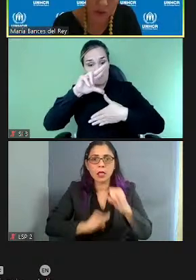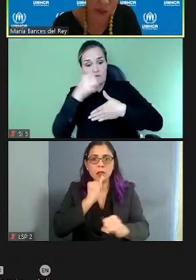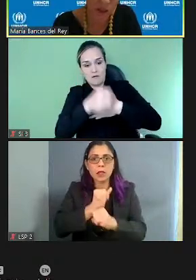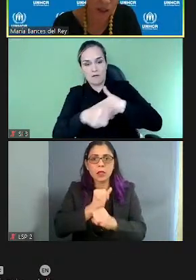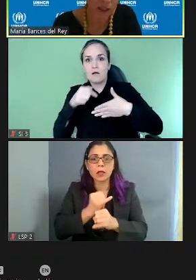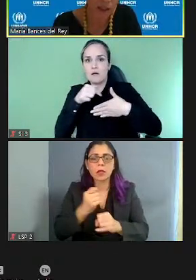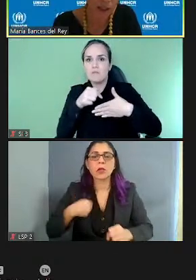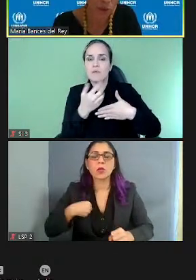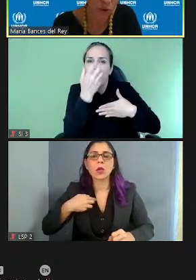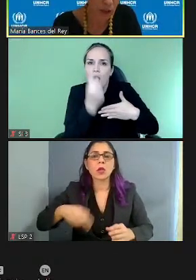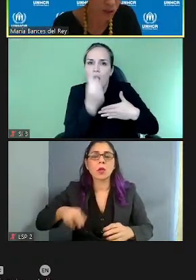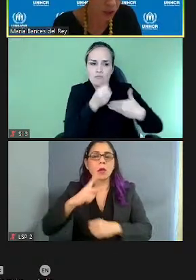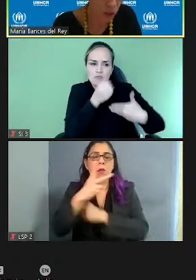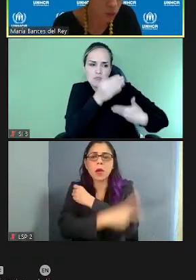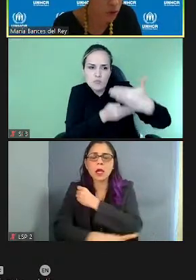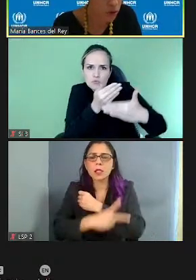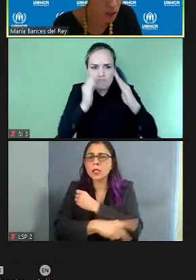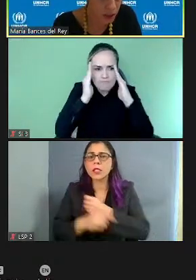a